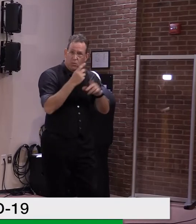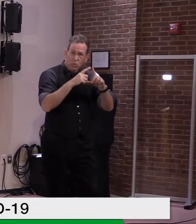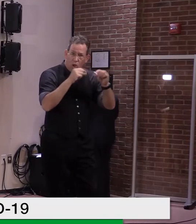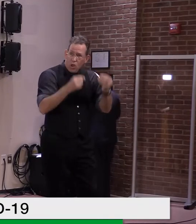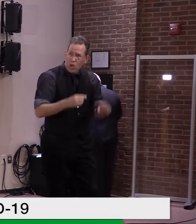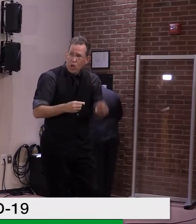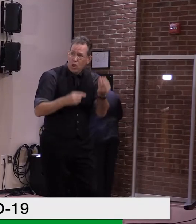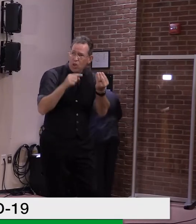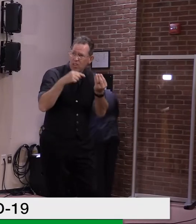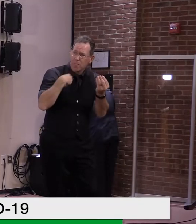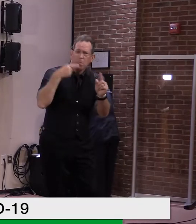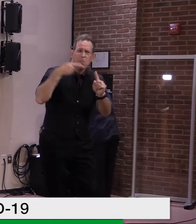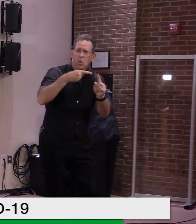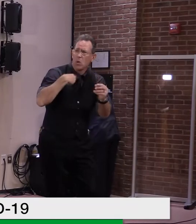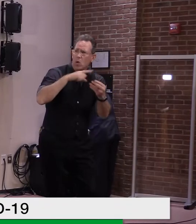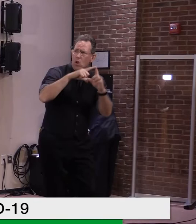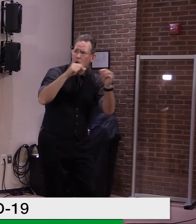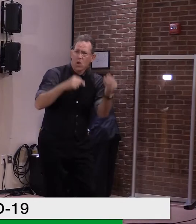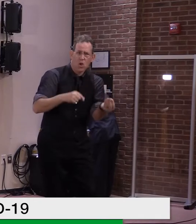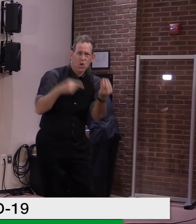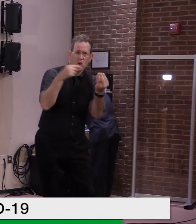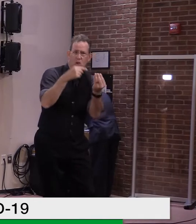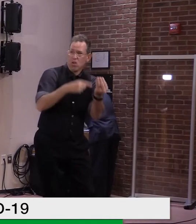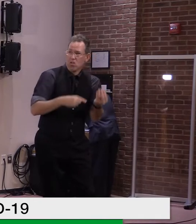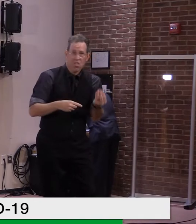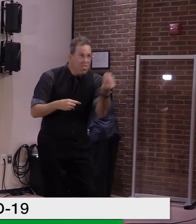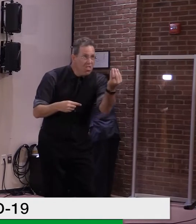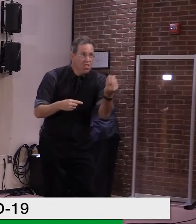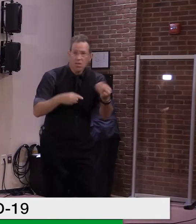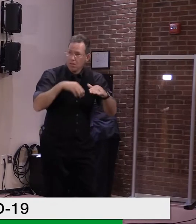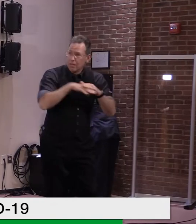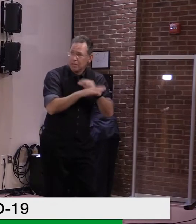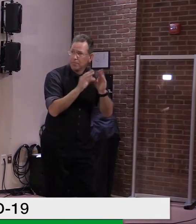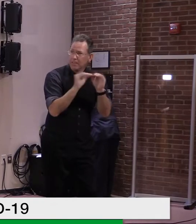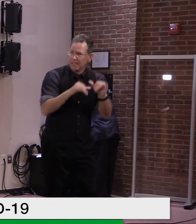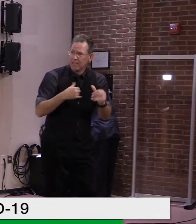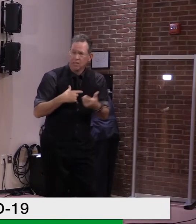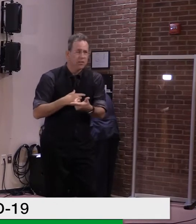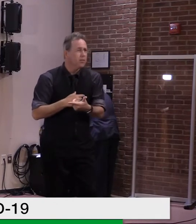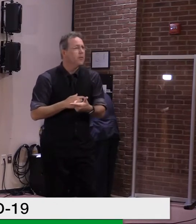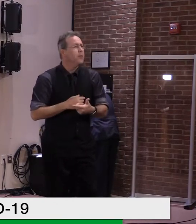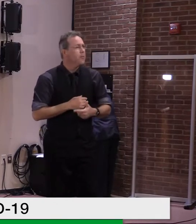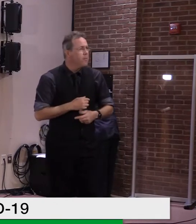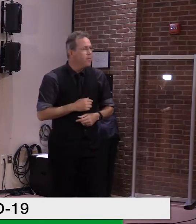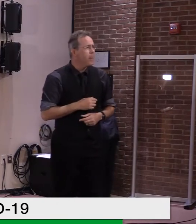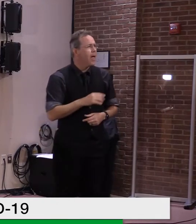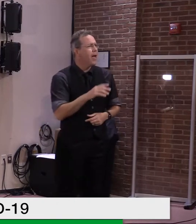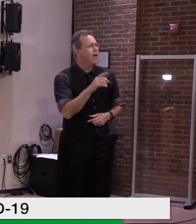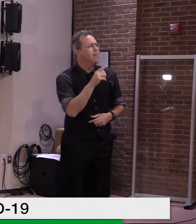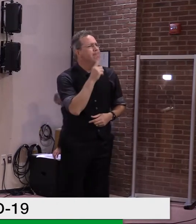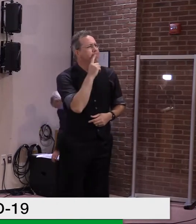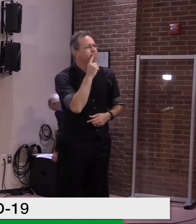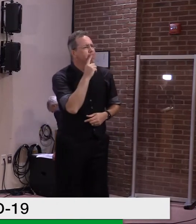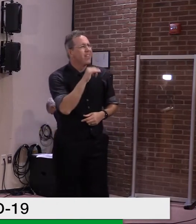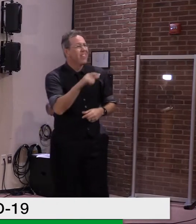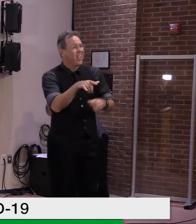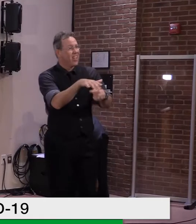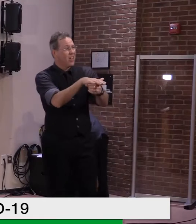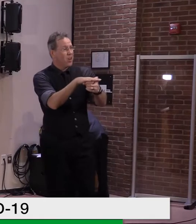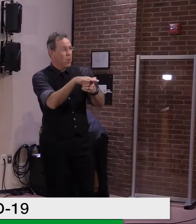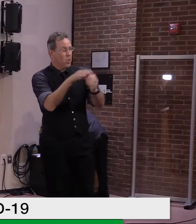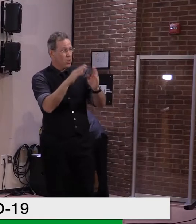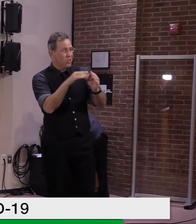not unless they declare some sort of targeted health emergency within their community. So no, I